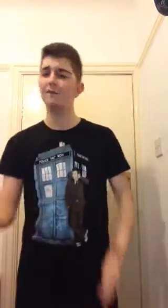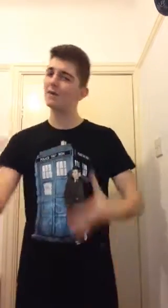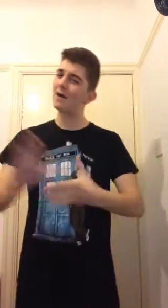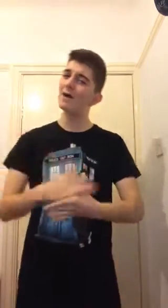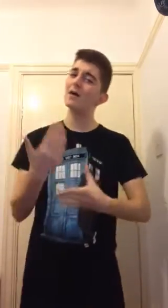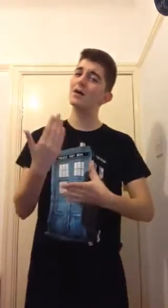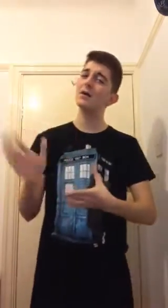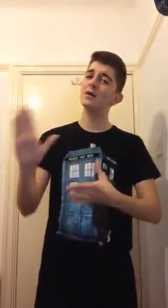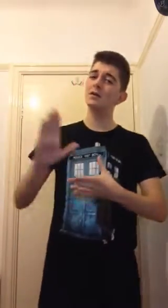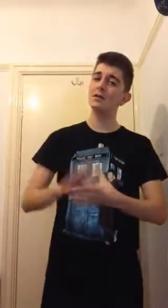fun